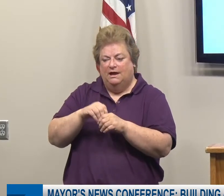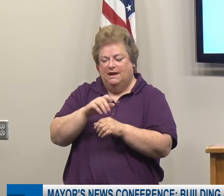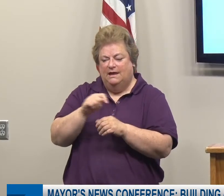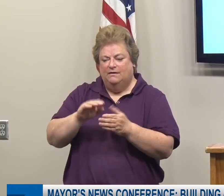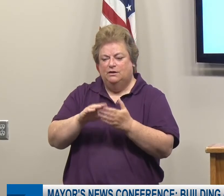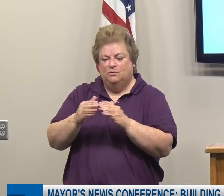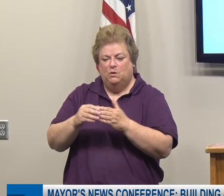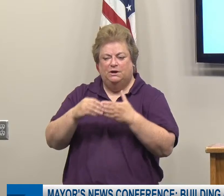community-led initiative.